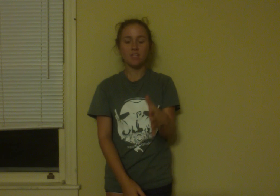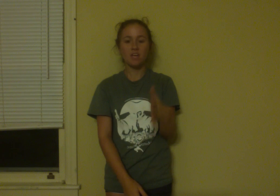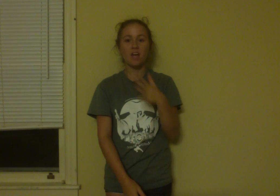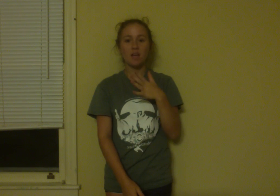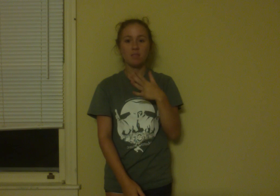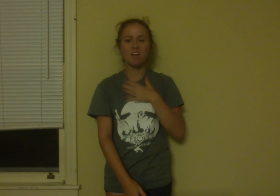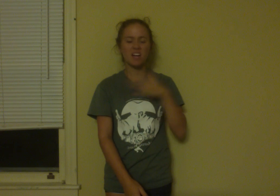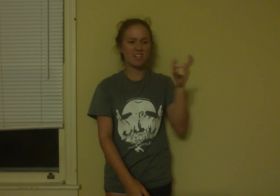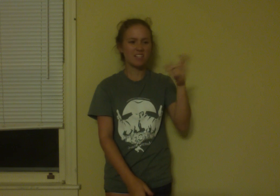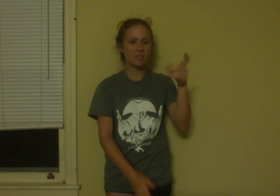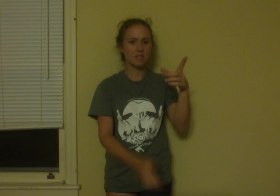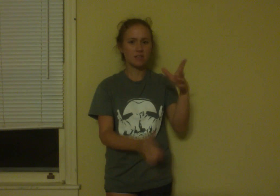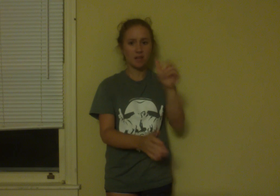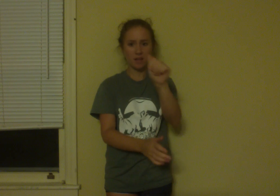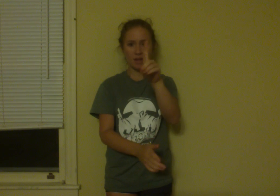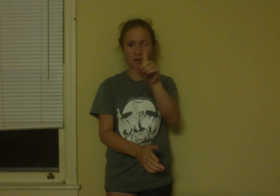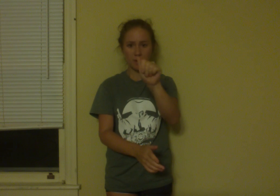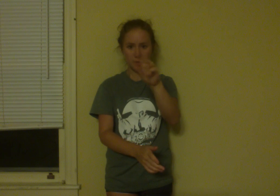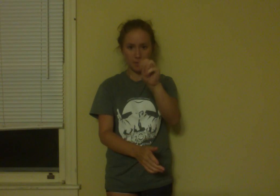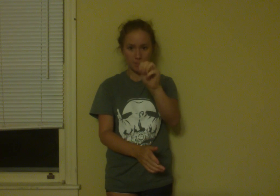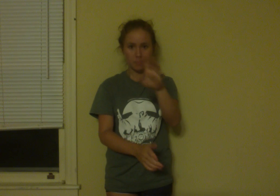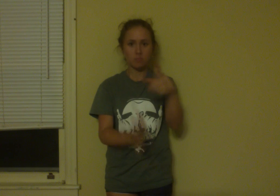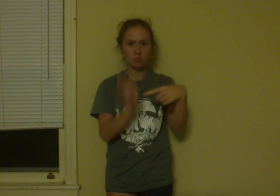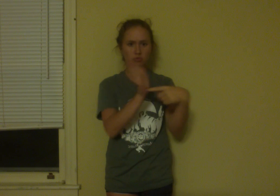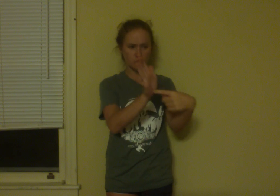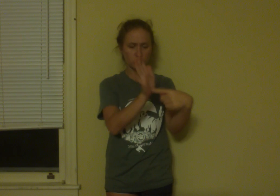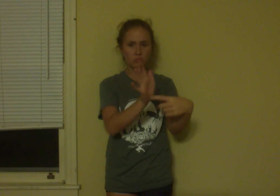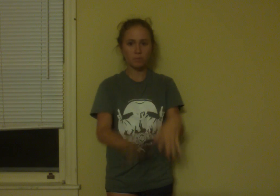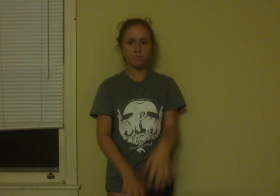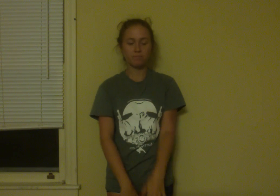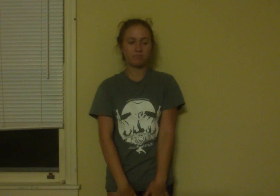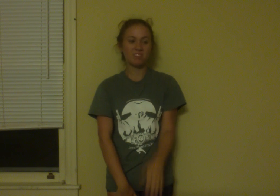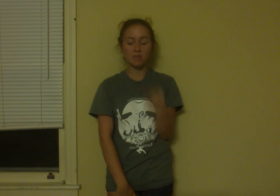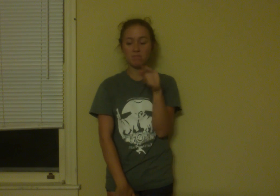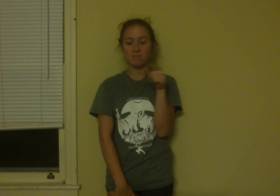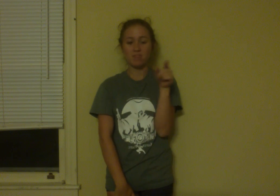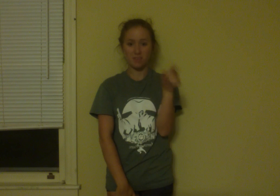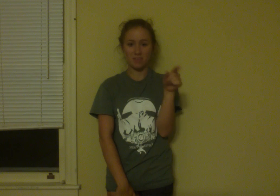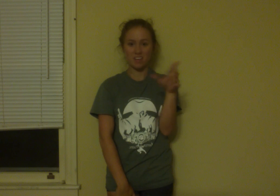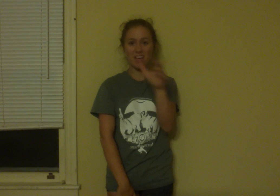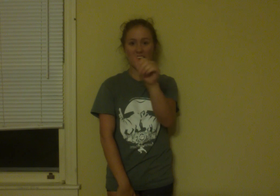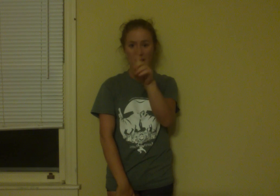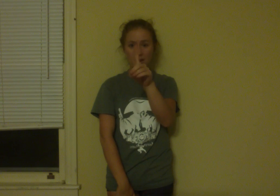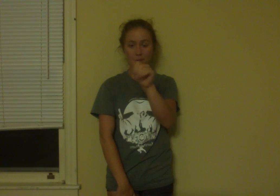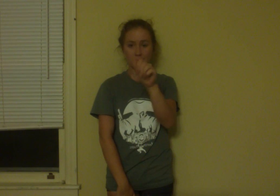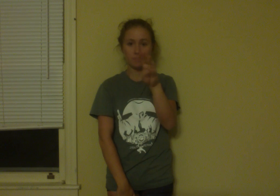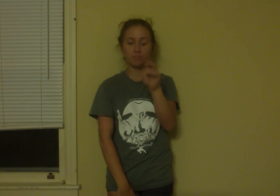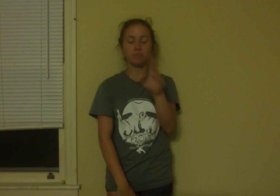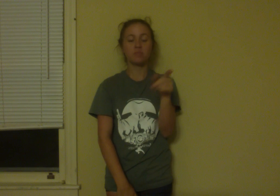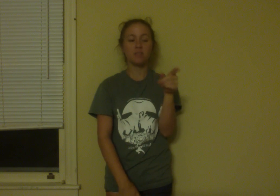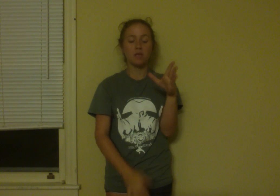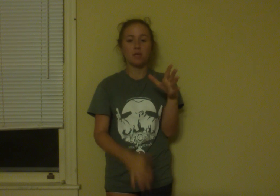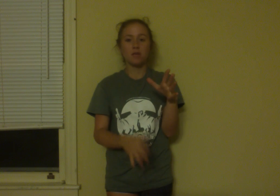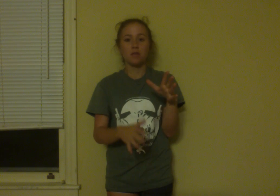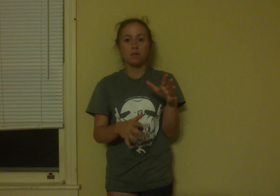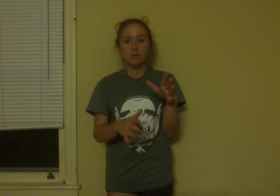he's climbed all the hardest routes in the world, and he was looking to push his limits even further. And I was like, well, dude,